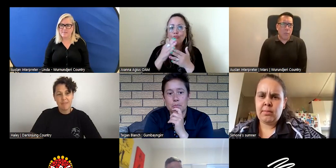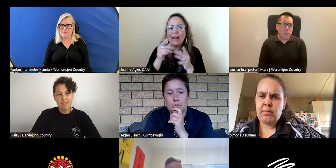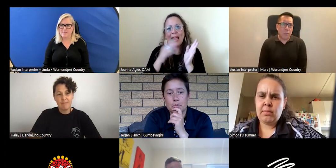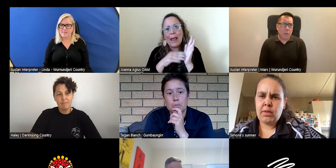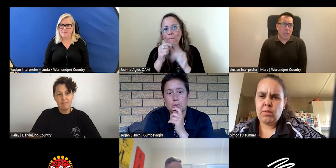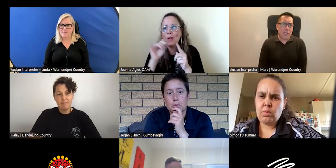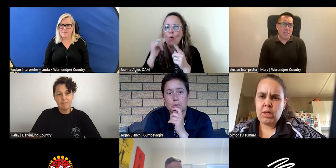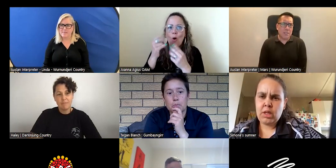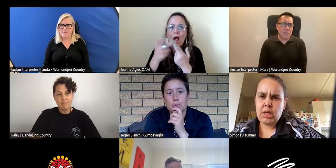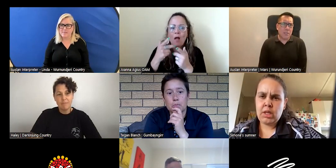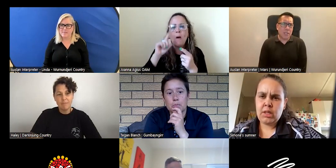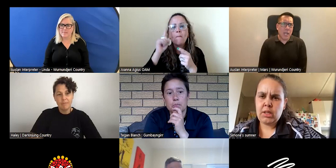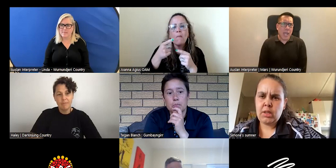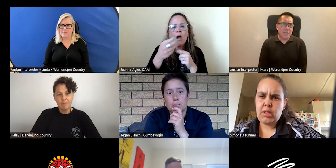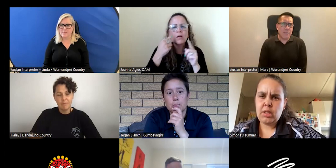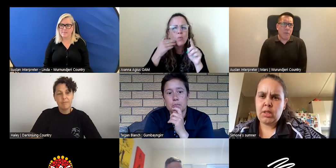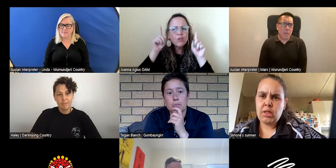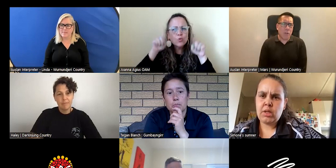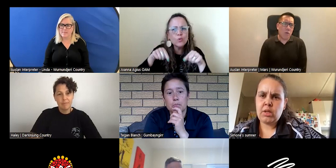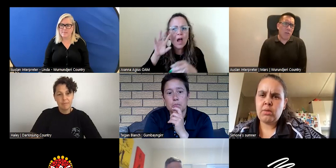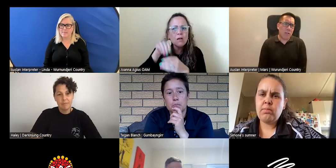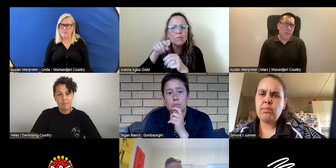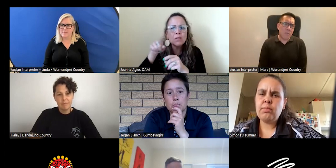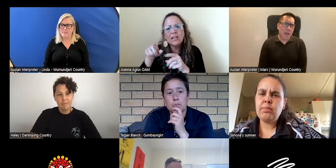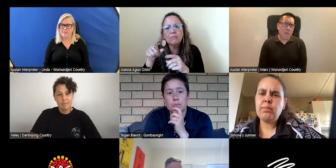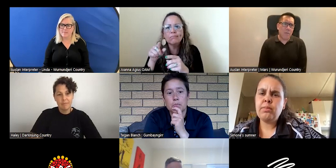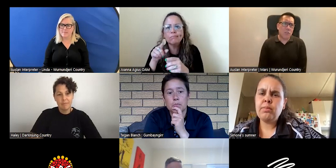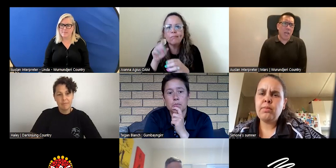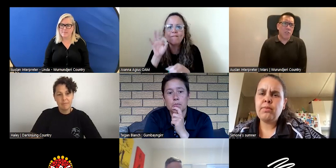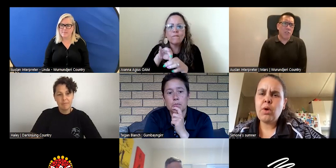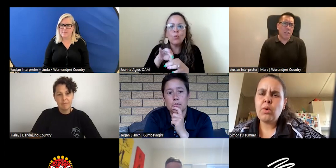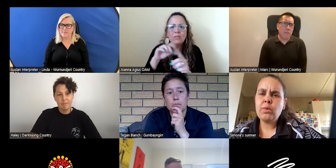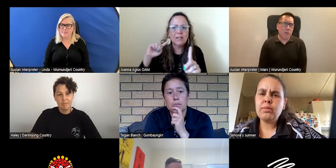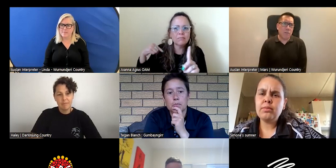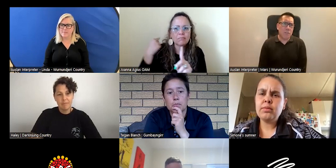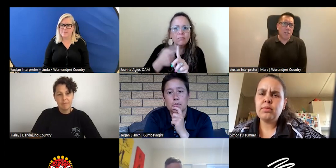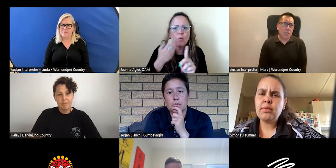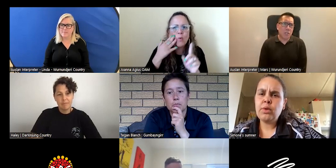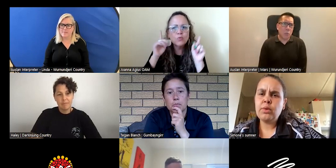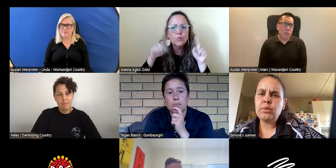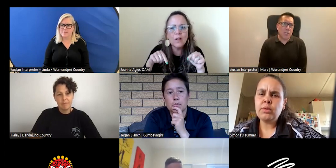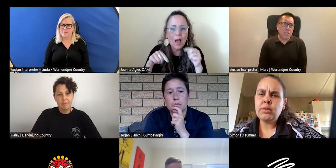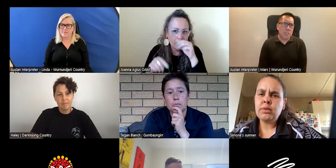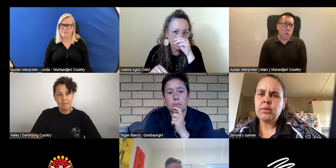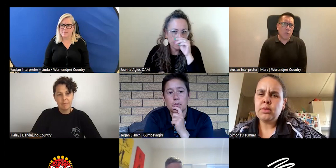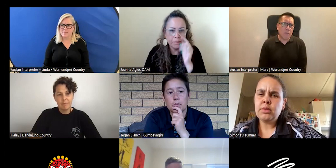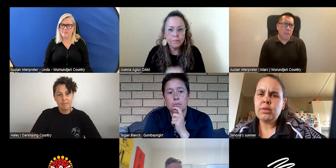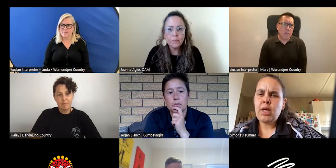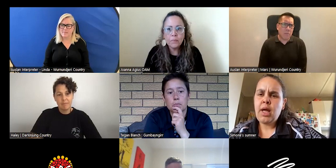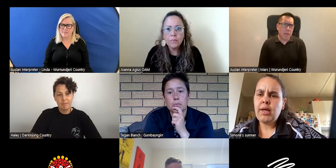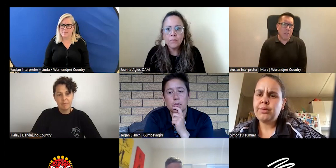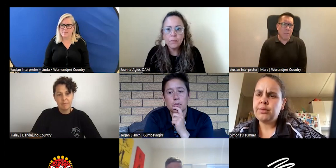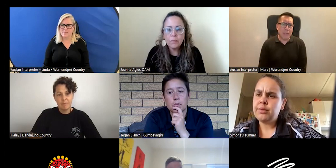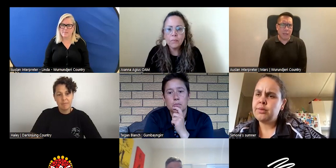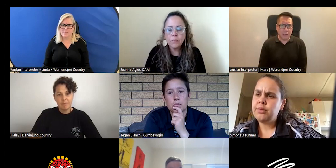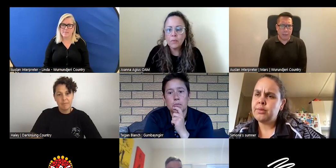you, I guess, as a member of, well, you're not really a member of Parliament. So how did you get involved with the yes or the referendum?